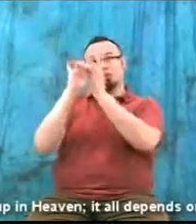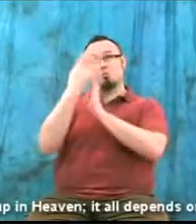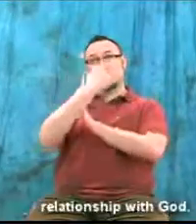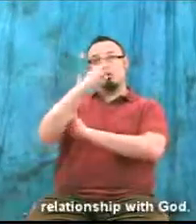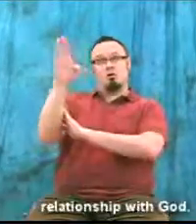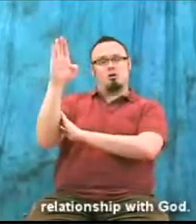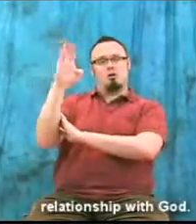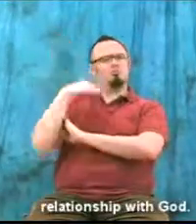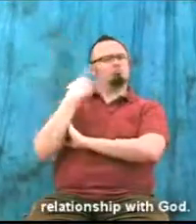God.